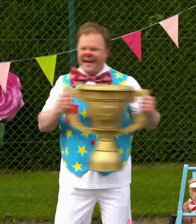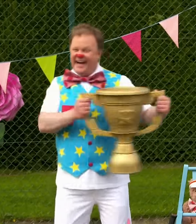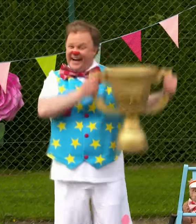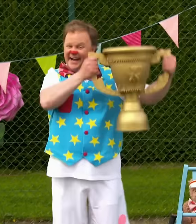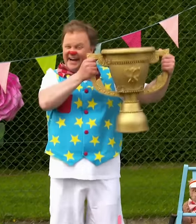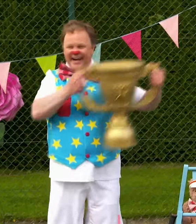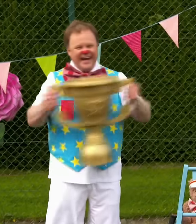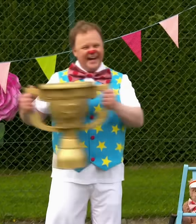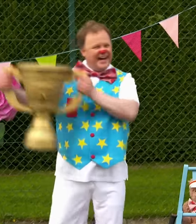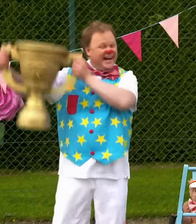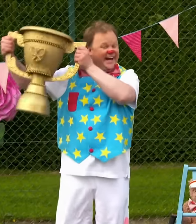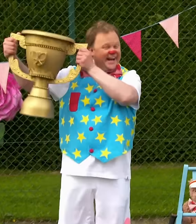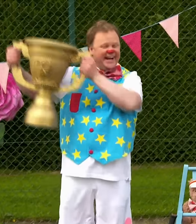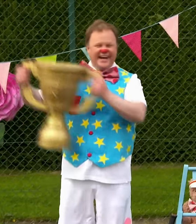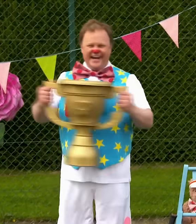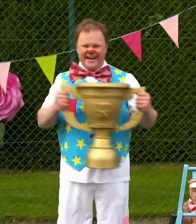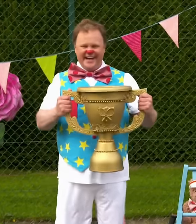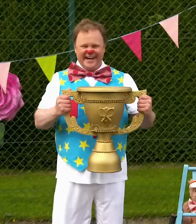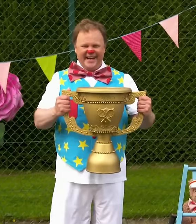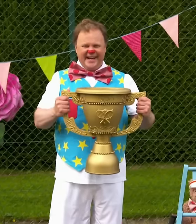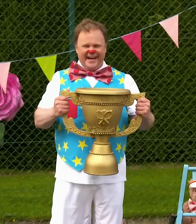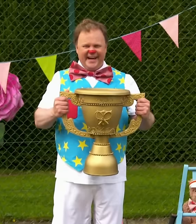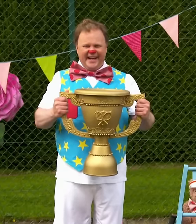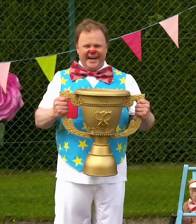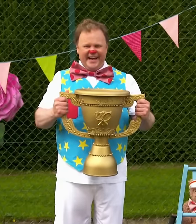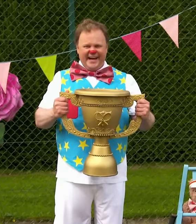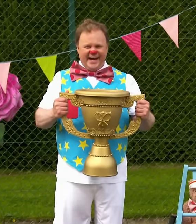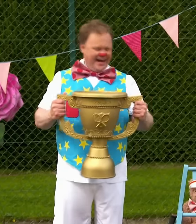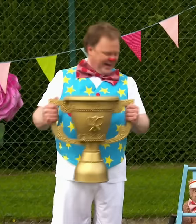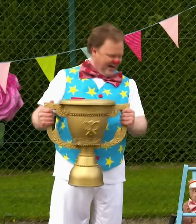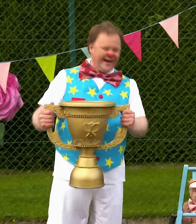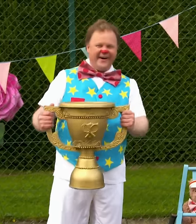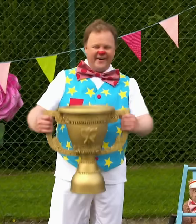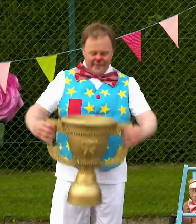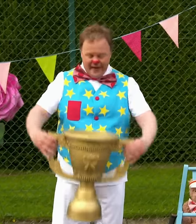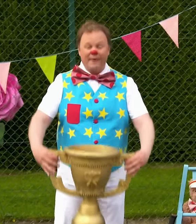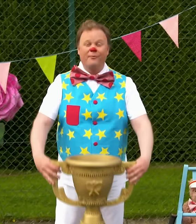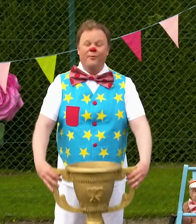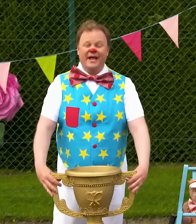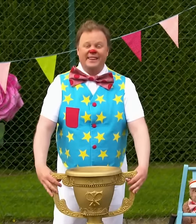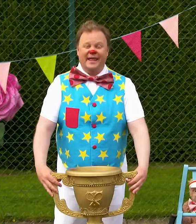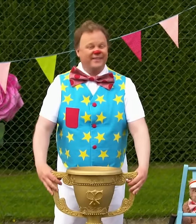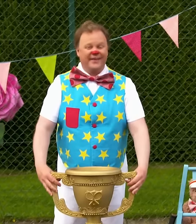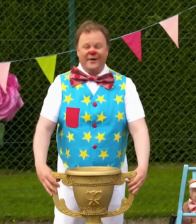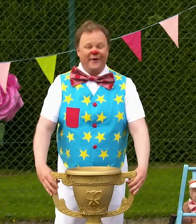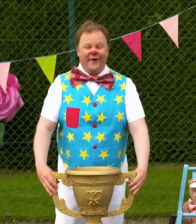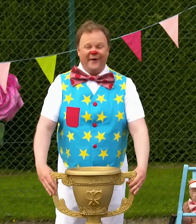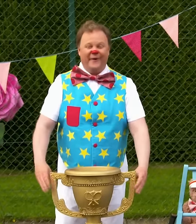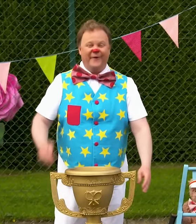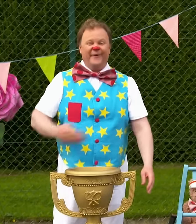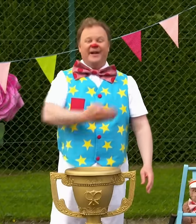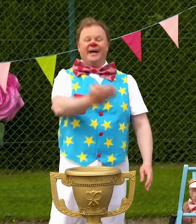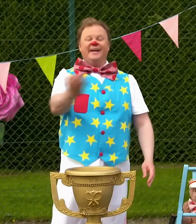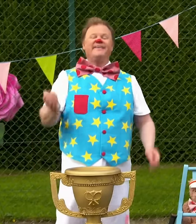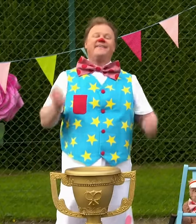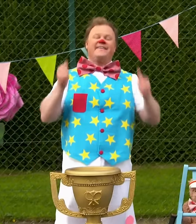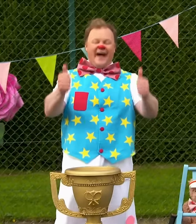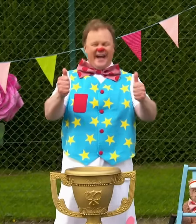Mr. Tumble. We think you're both stars. Oh, and we think that you're all